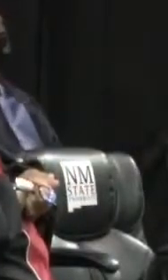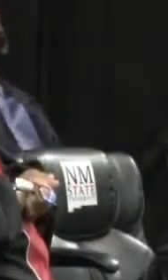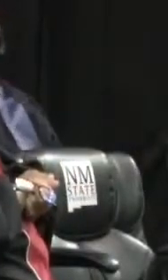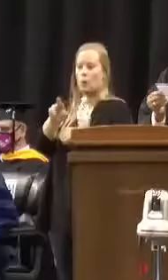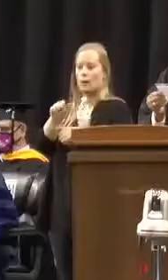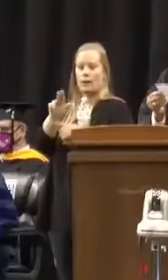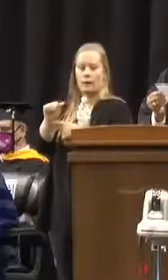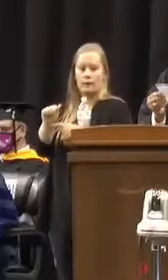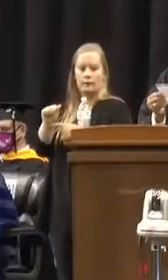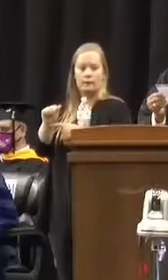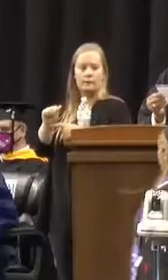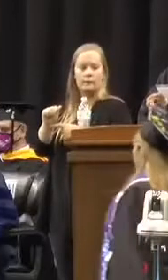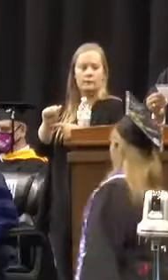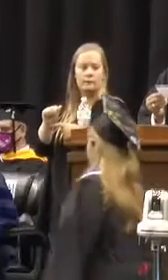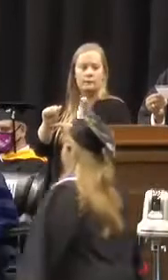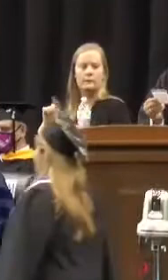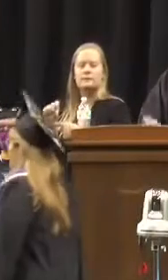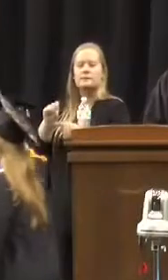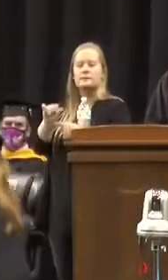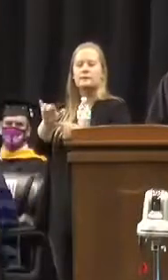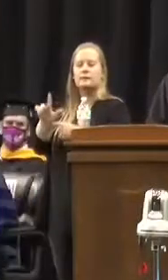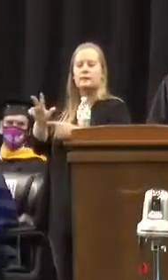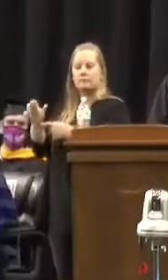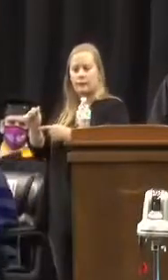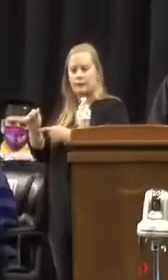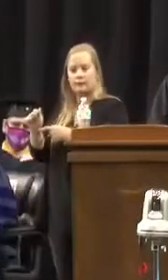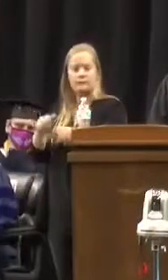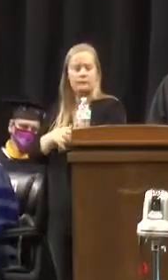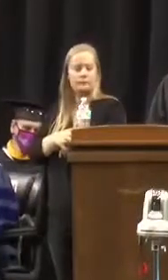Lorena Jasmine Silva.